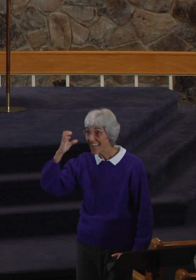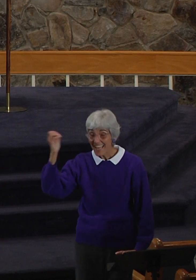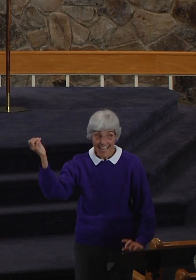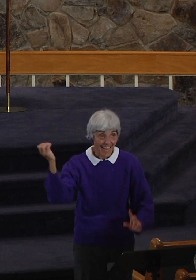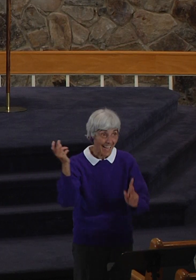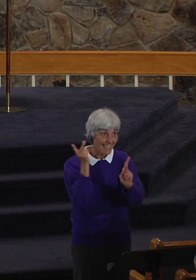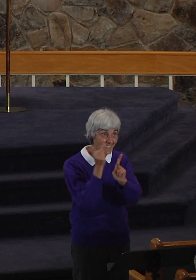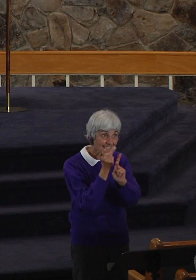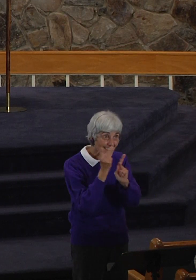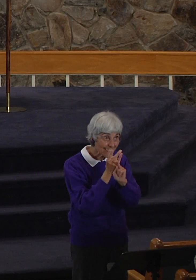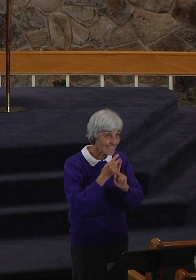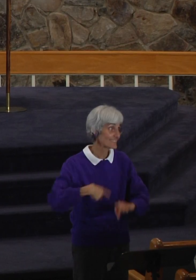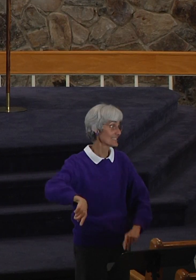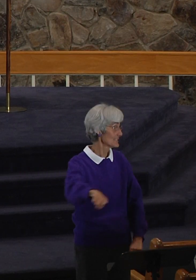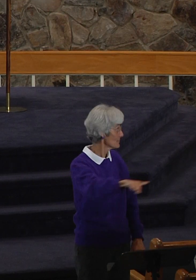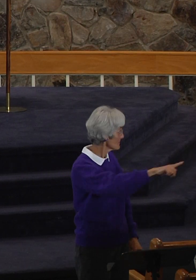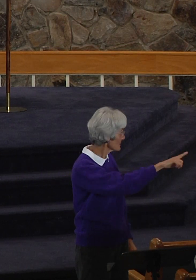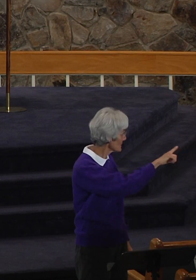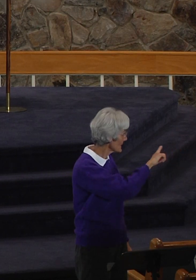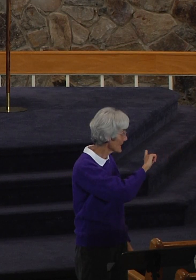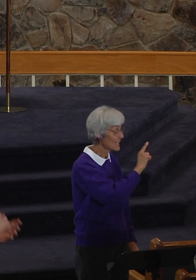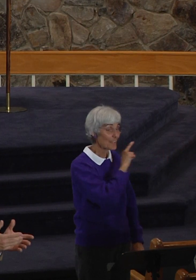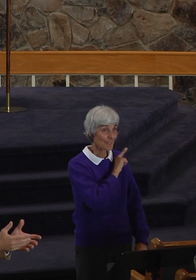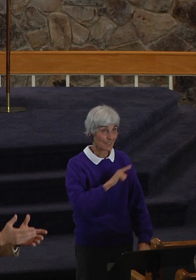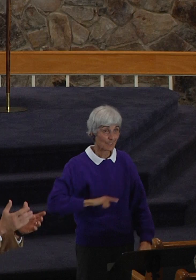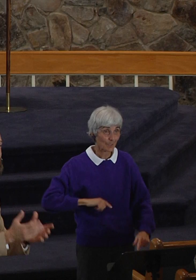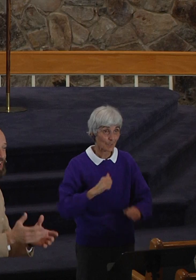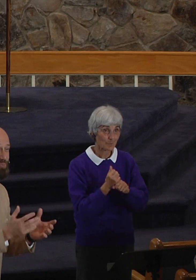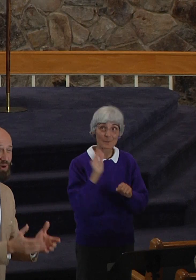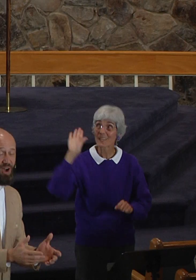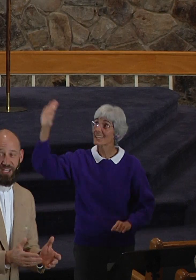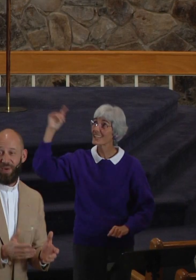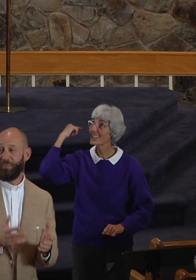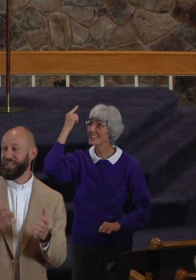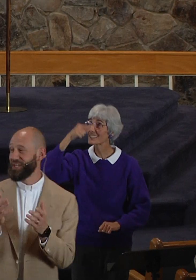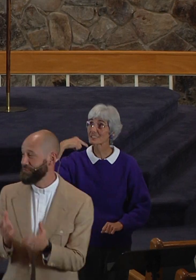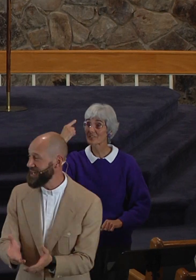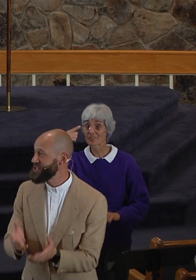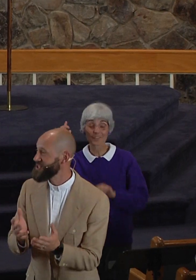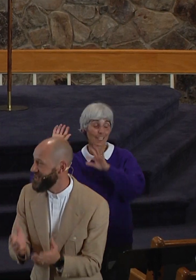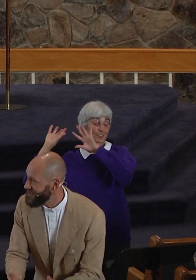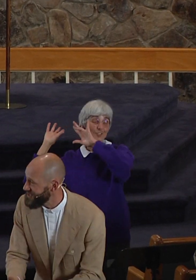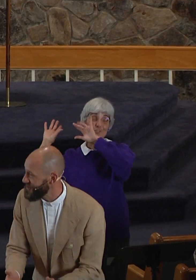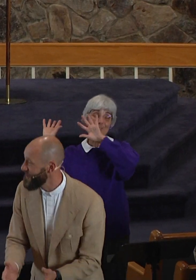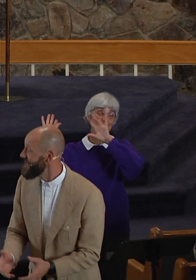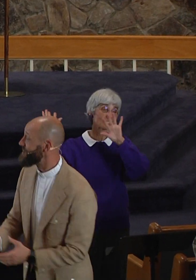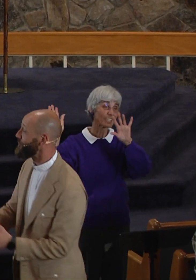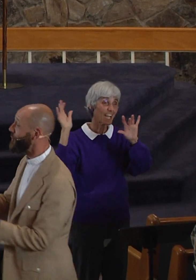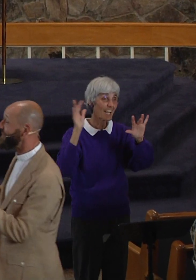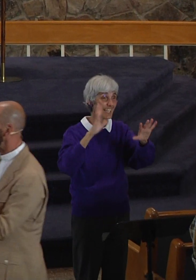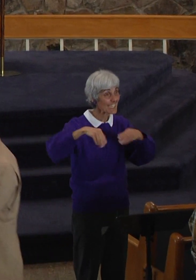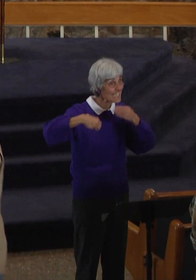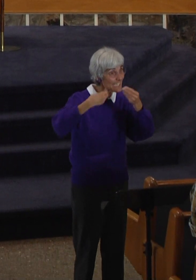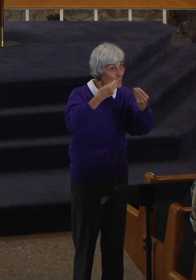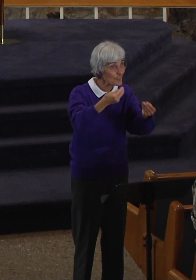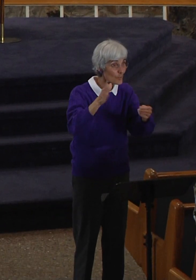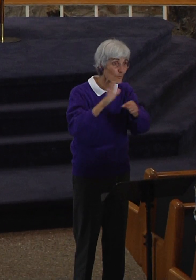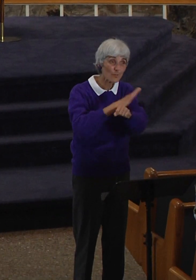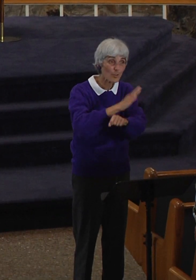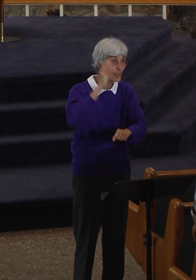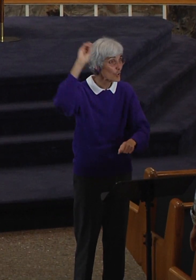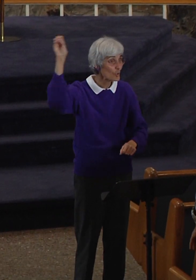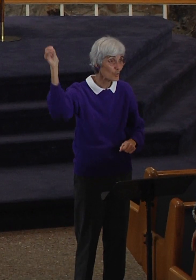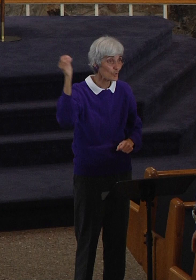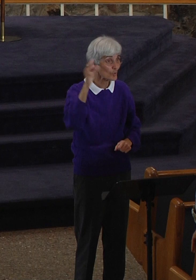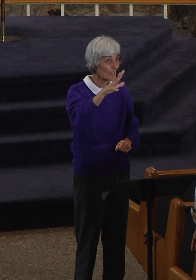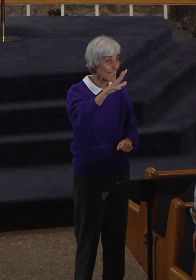and keep you. The Lord make his face to shine upon you and be gracious unto you. The Lord lift his face